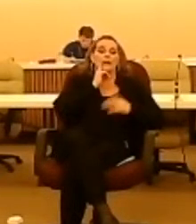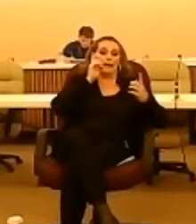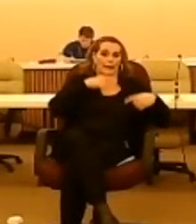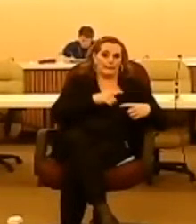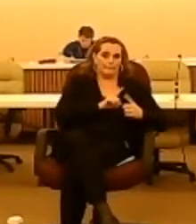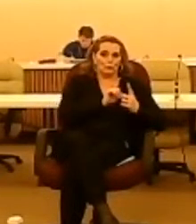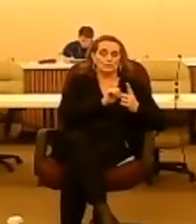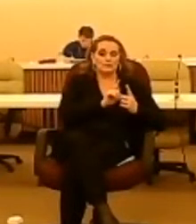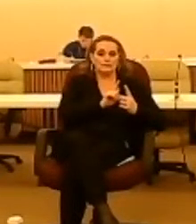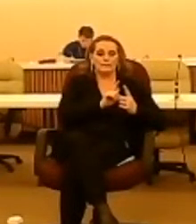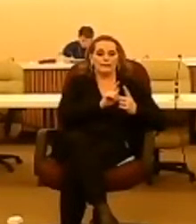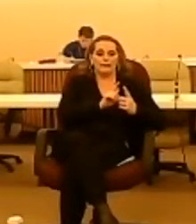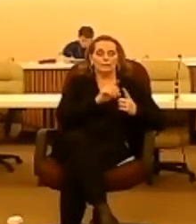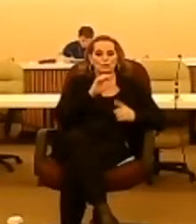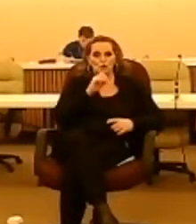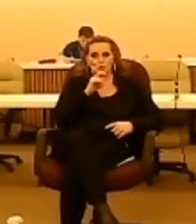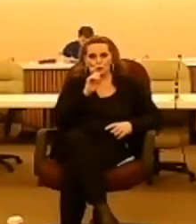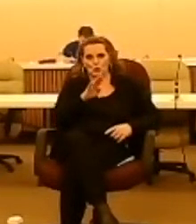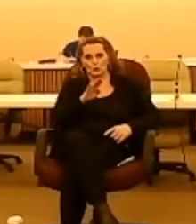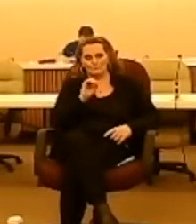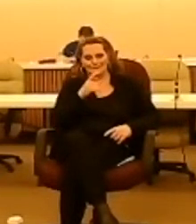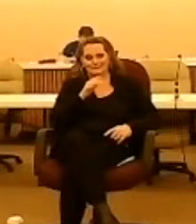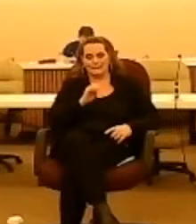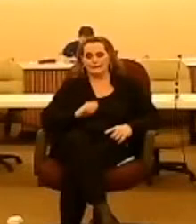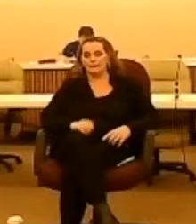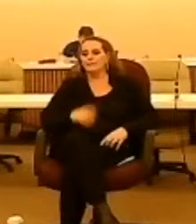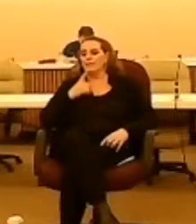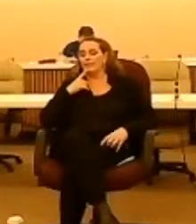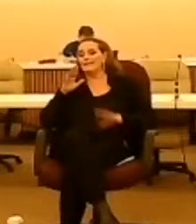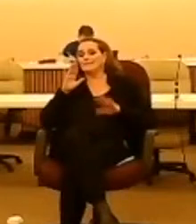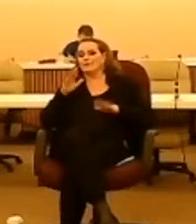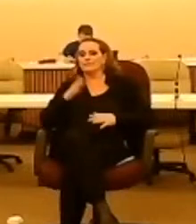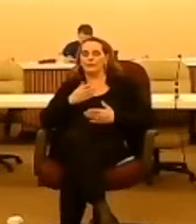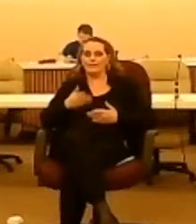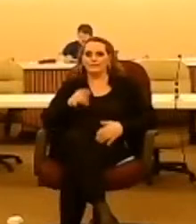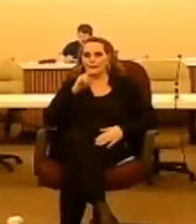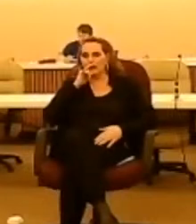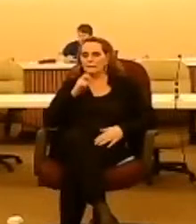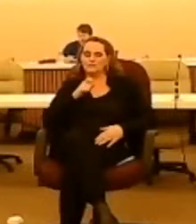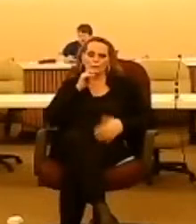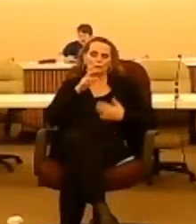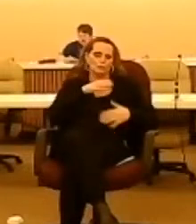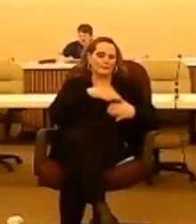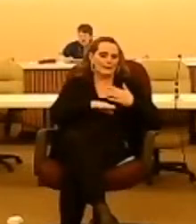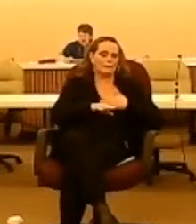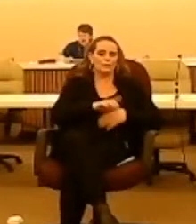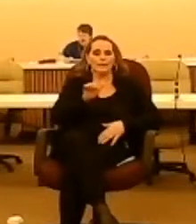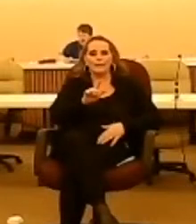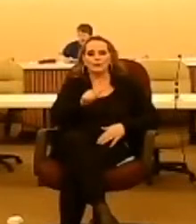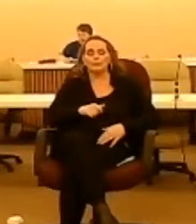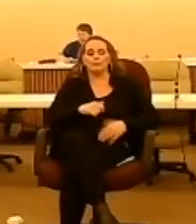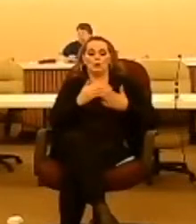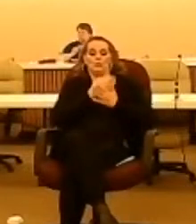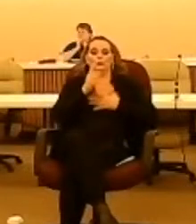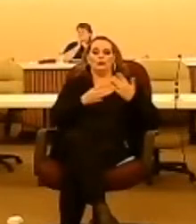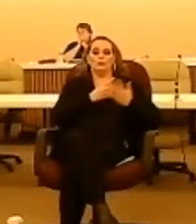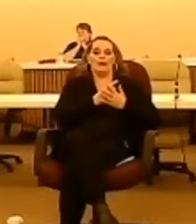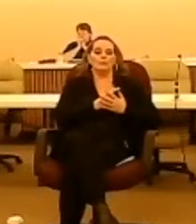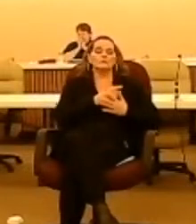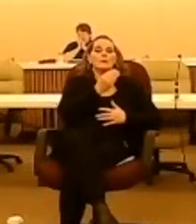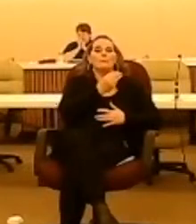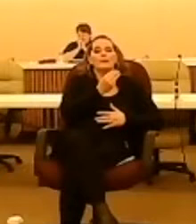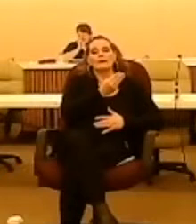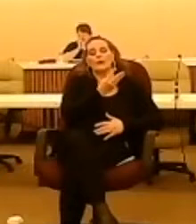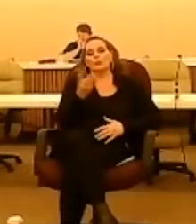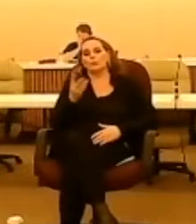want to remind people they're still doing curbside, which is awesome if you have children or you just don't want to go into the library. But the new hours will be Monday through